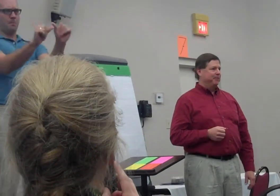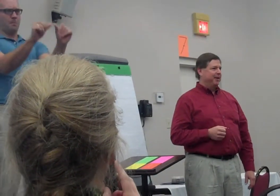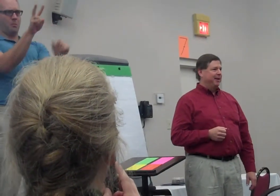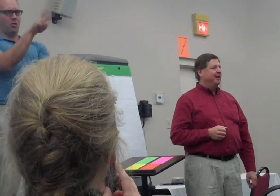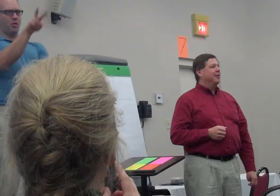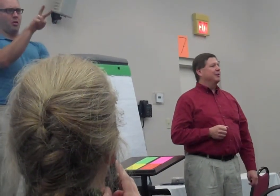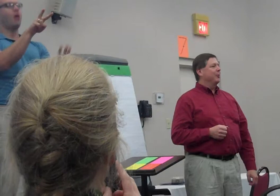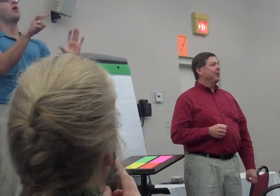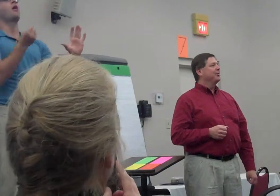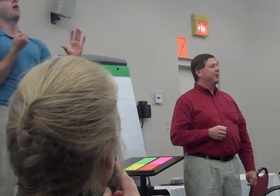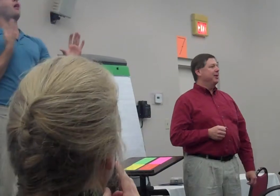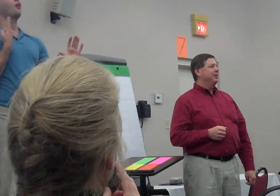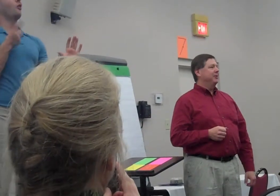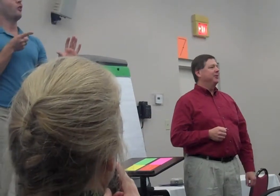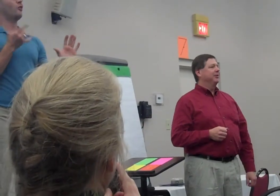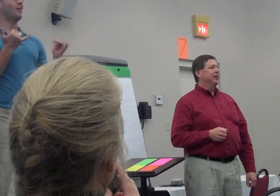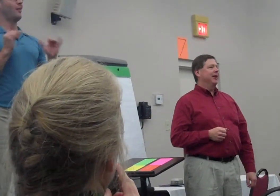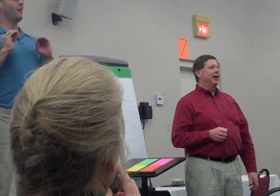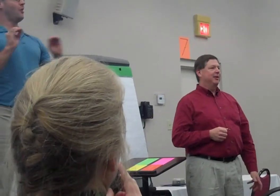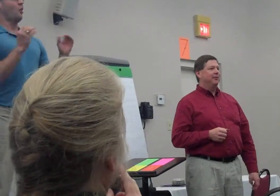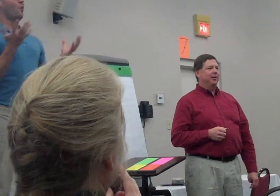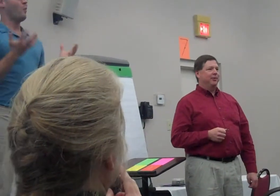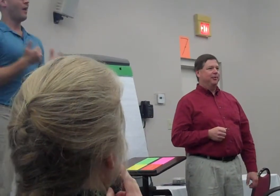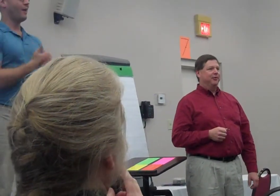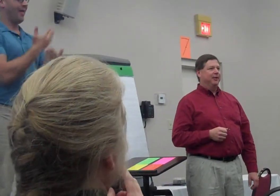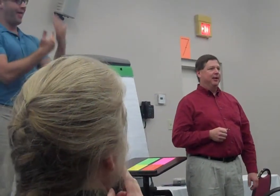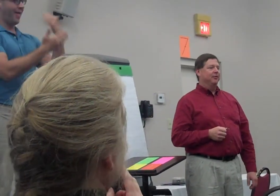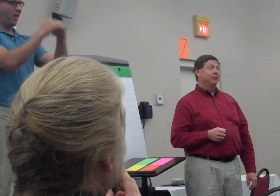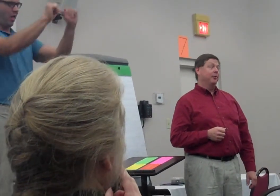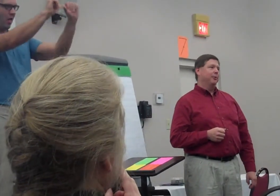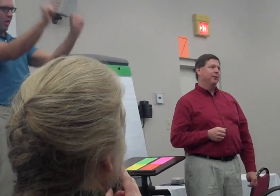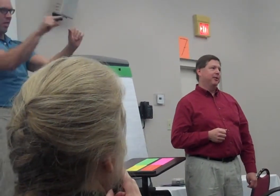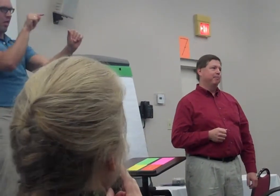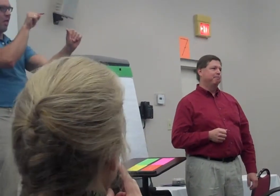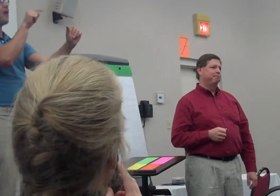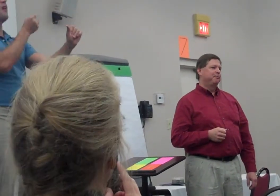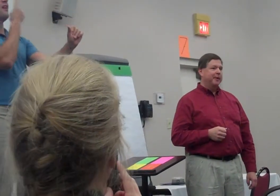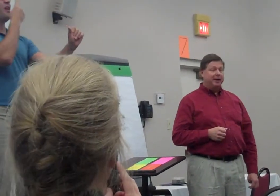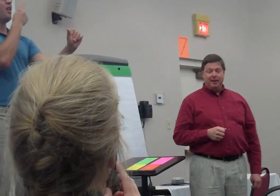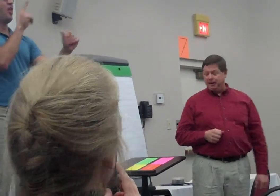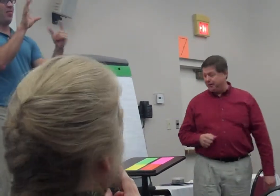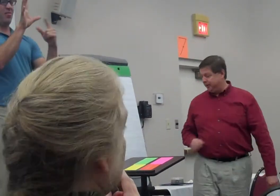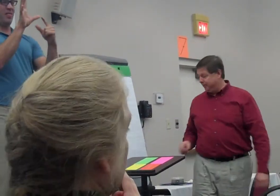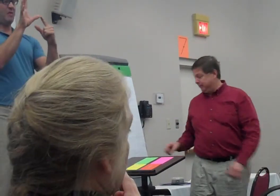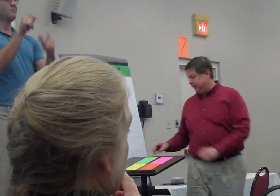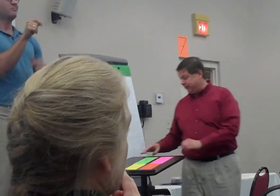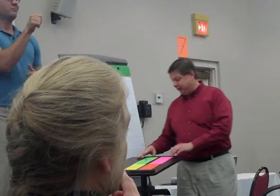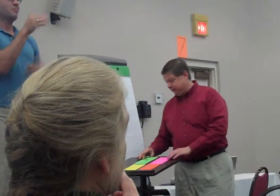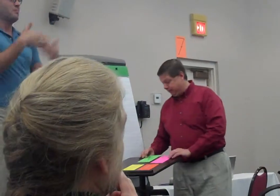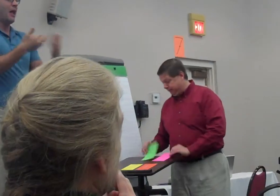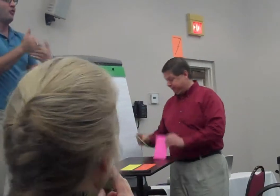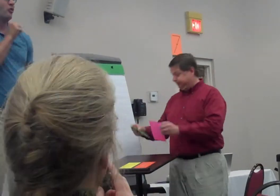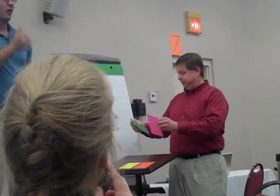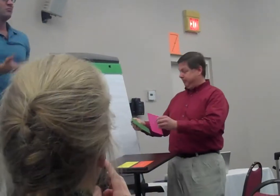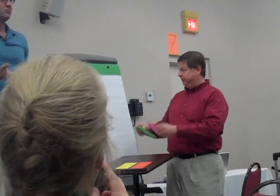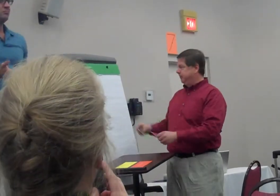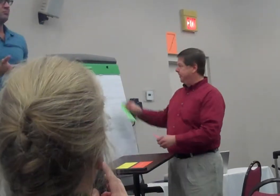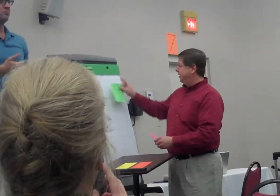configuration. So we're going to train you to see the hand configuration and to ignore the thumb. All right? So let's get